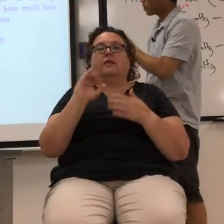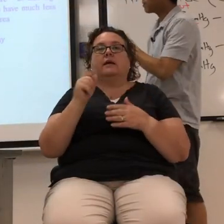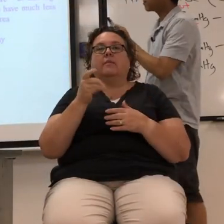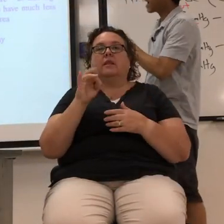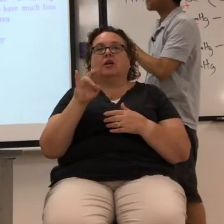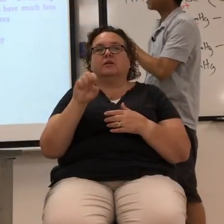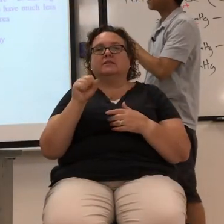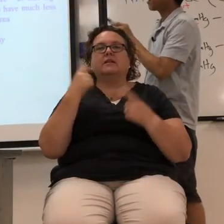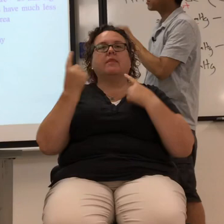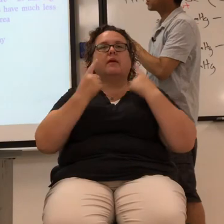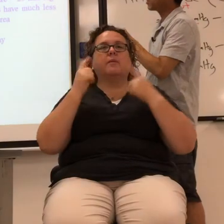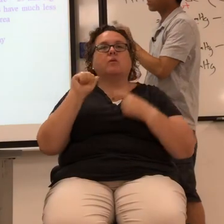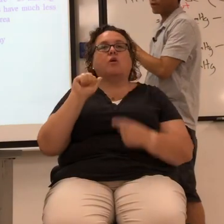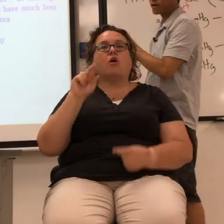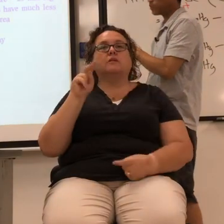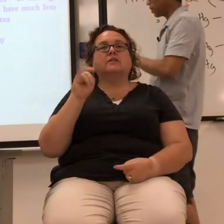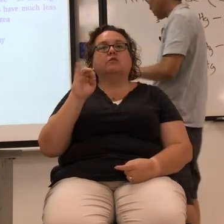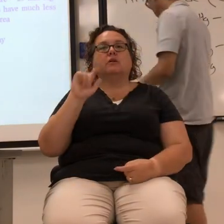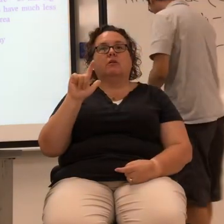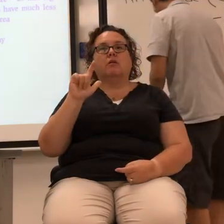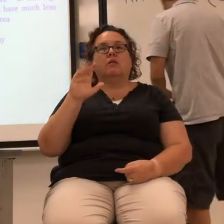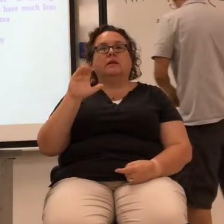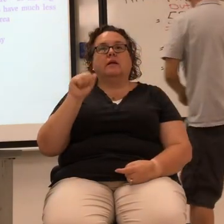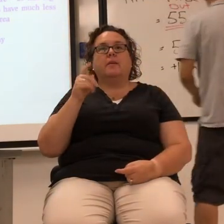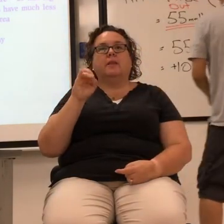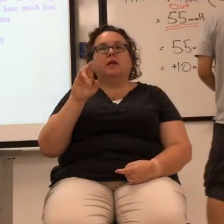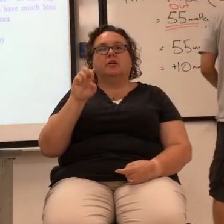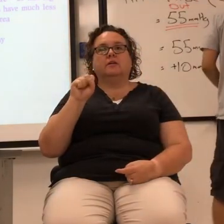the arterial, capillary, arterial arrangement.